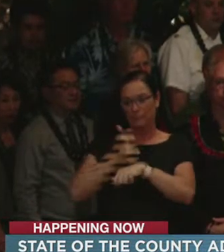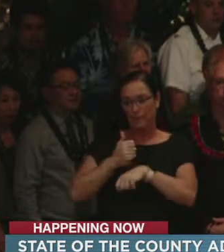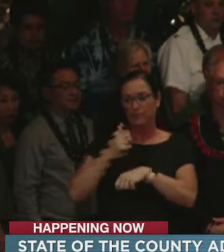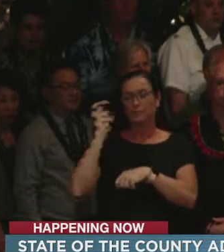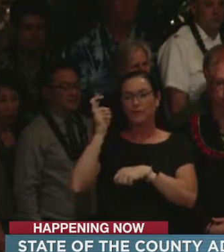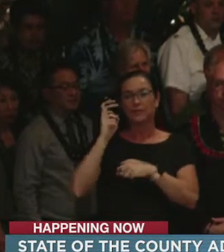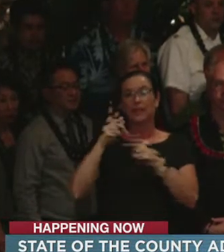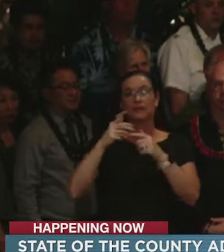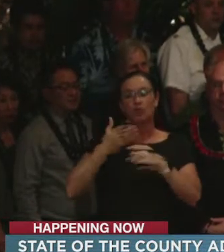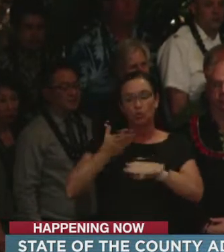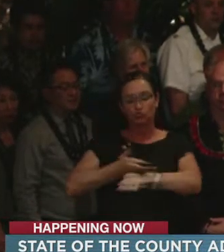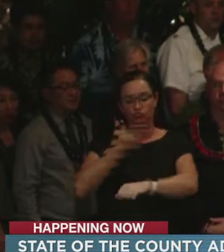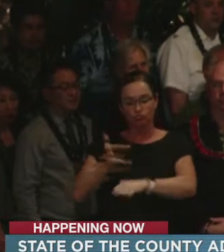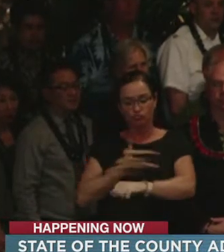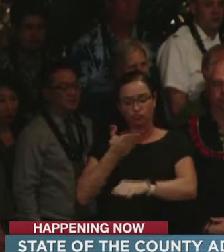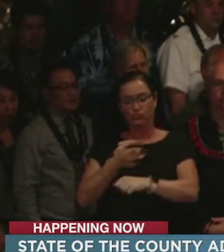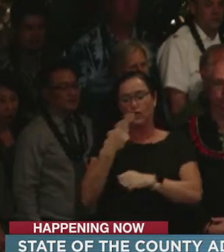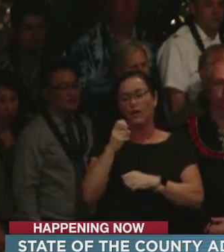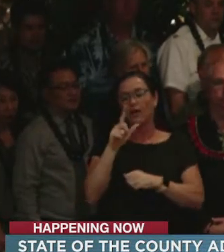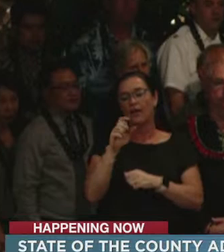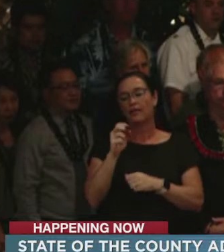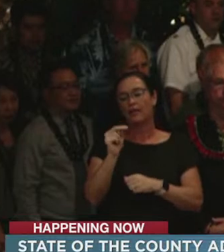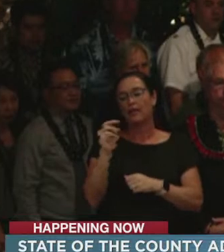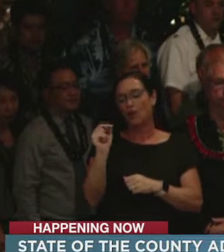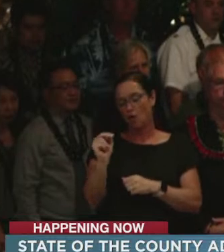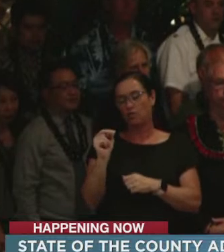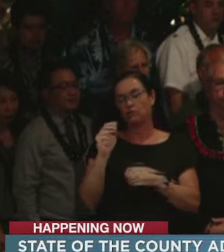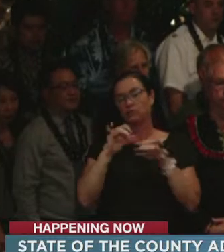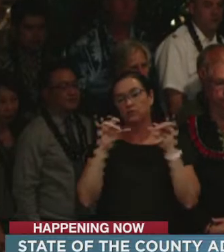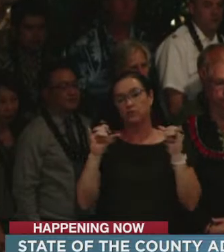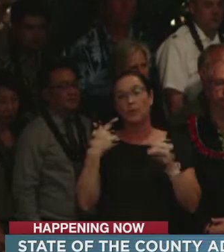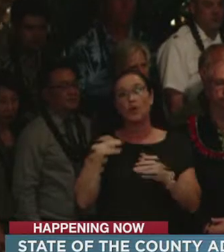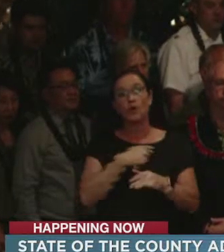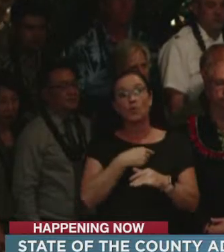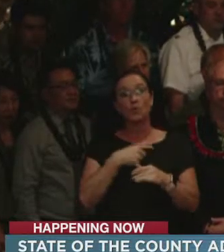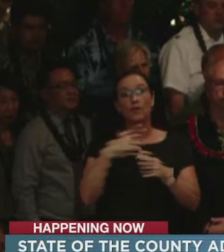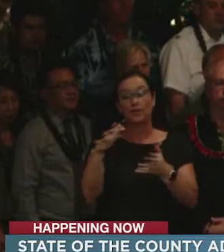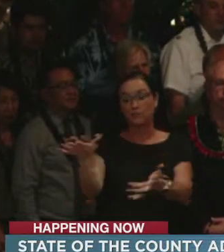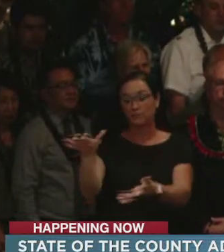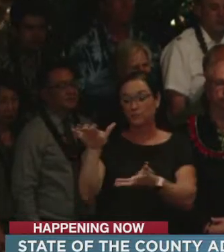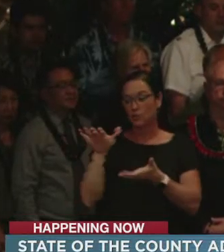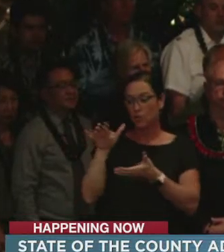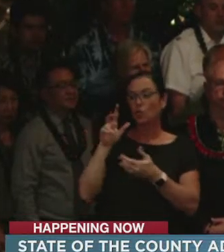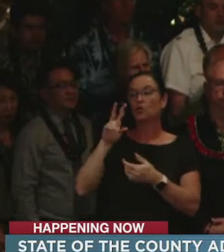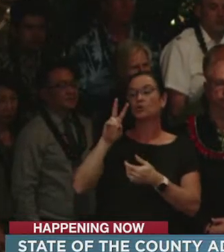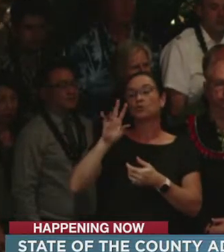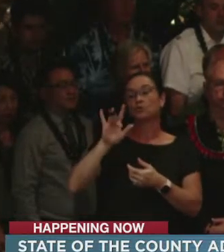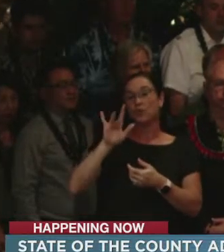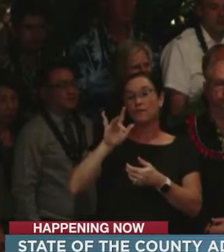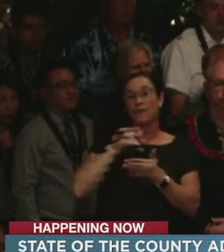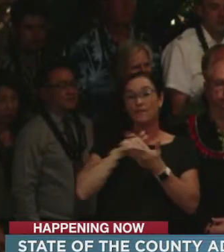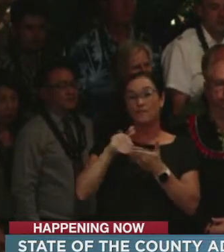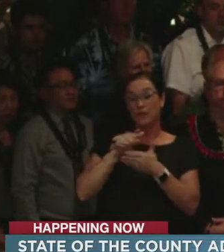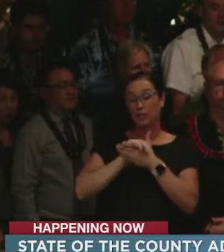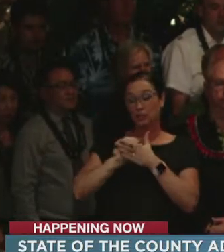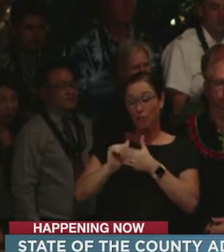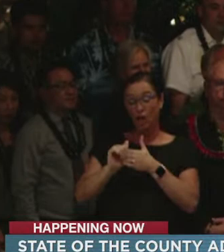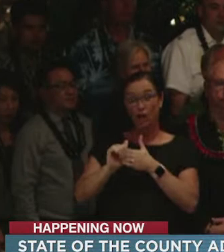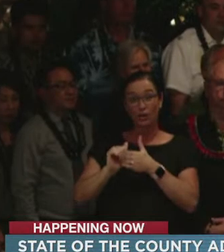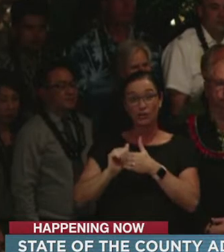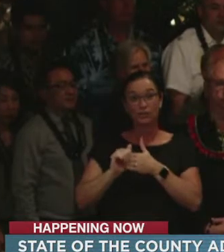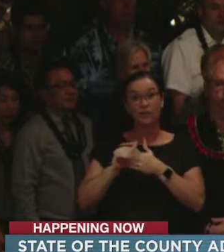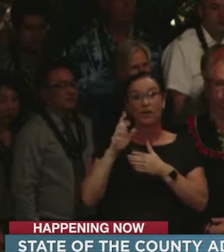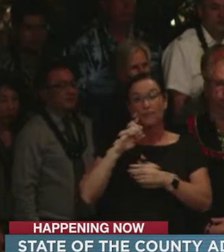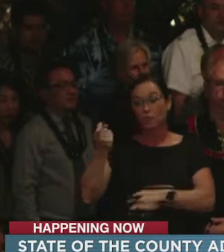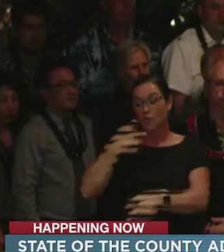system. That said, we are proud to announce that we have obtained over $25 million in grant funding to replace the entire Helion